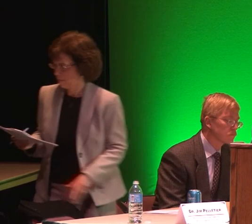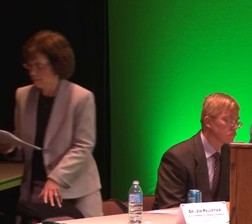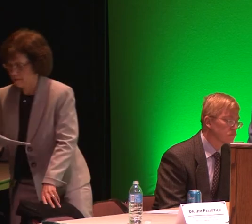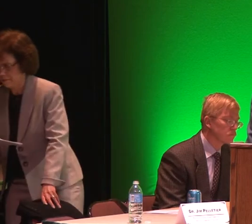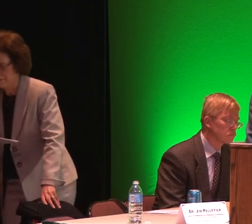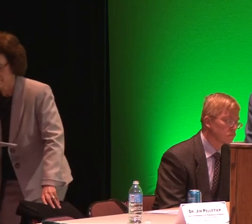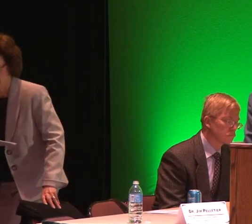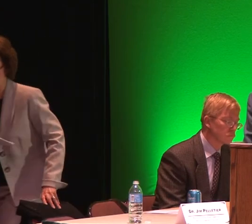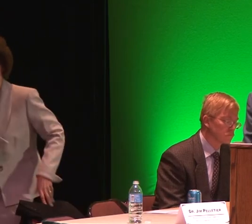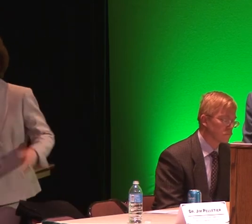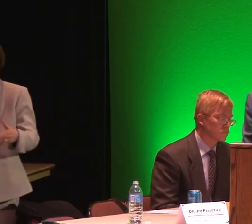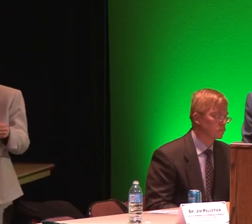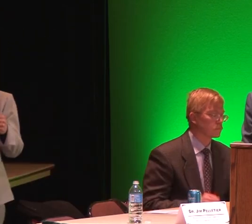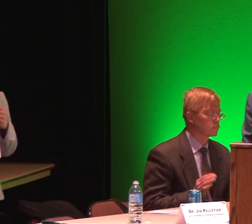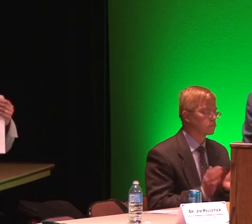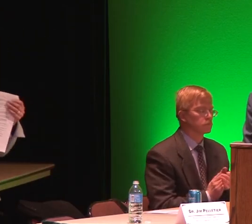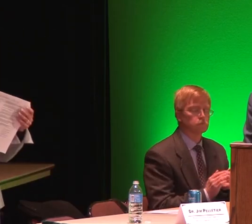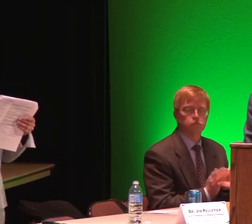Rosemary?